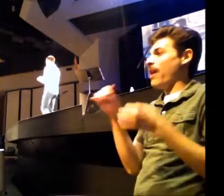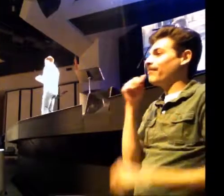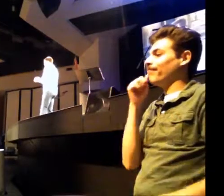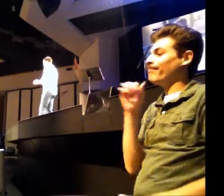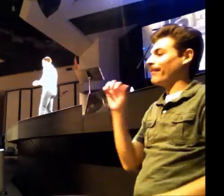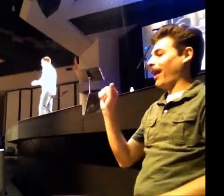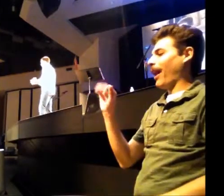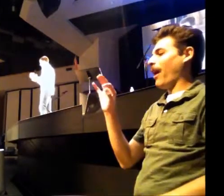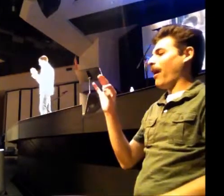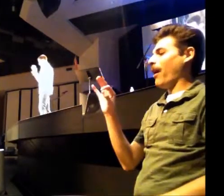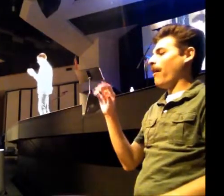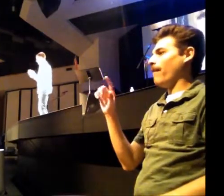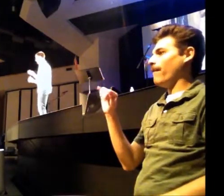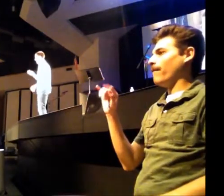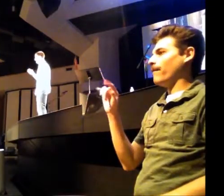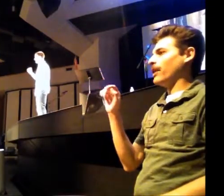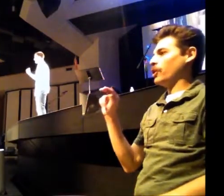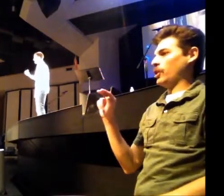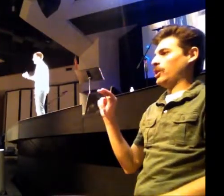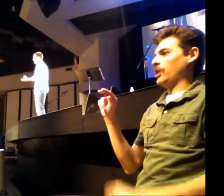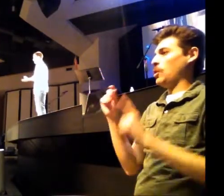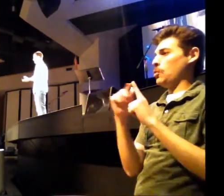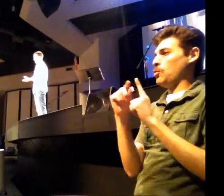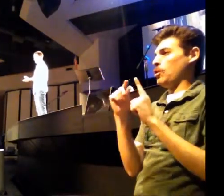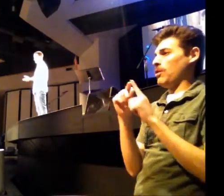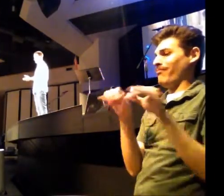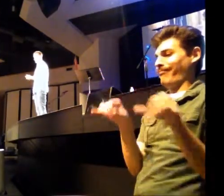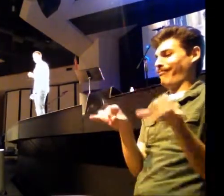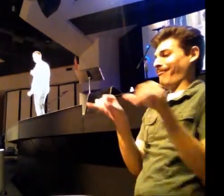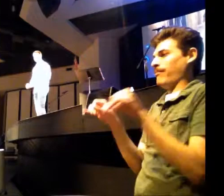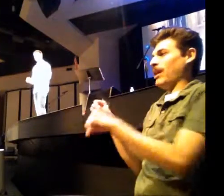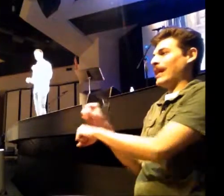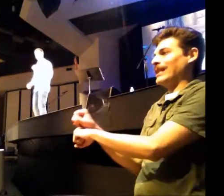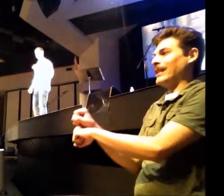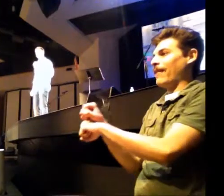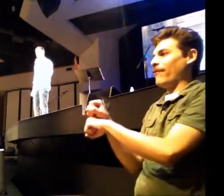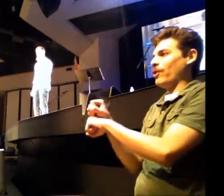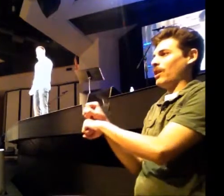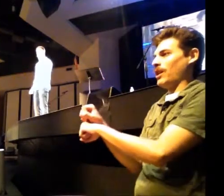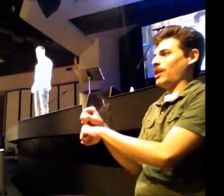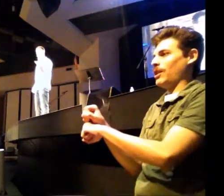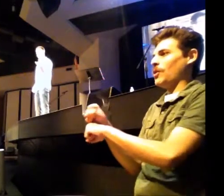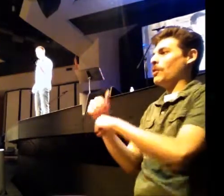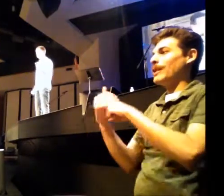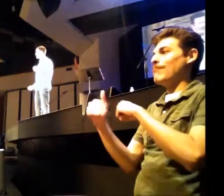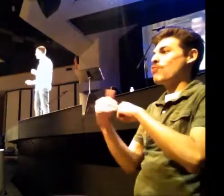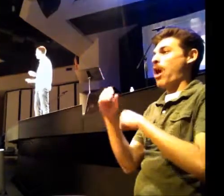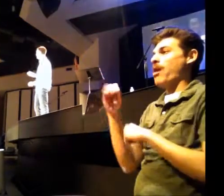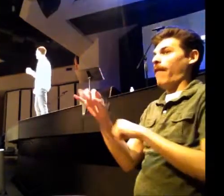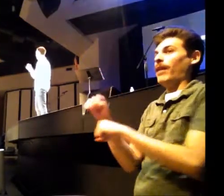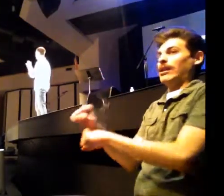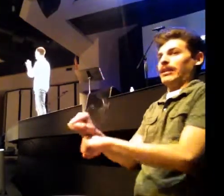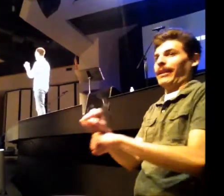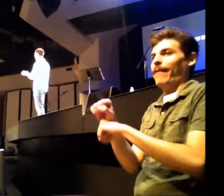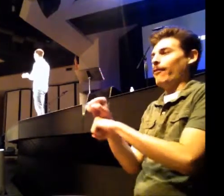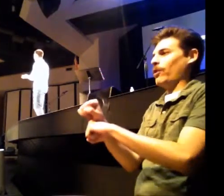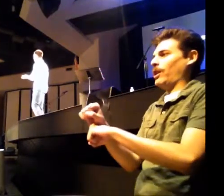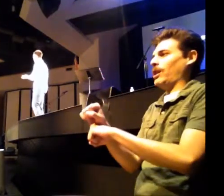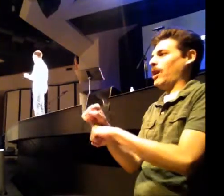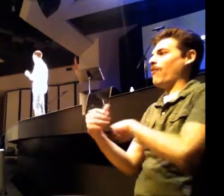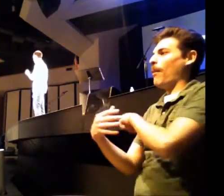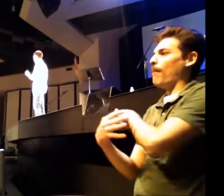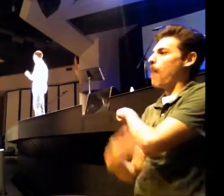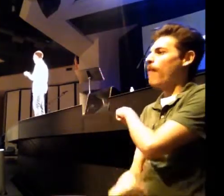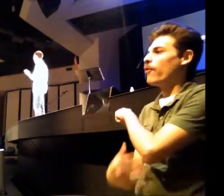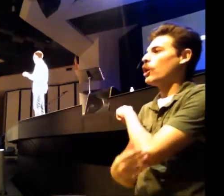affliction is also translated as slavery. This is the bread of slavery. It is the bread of